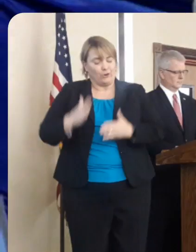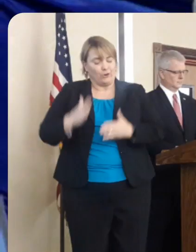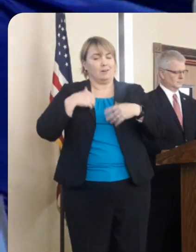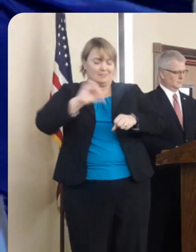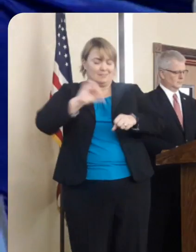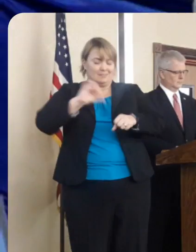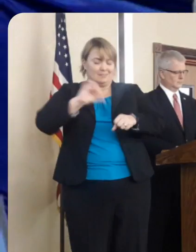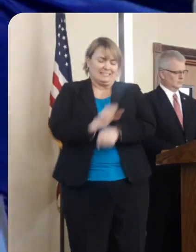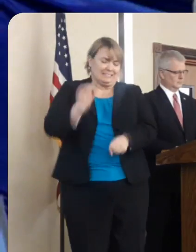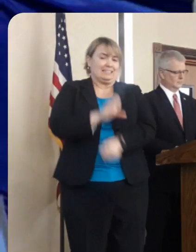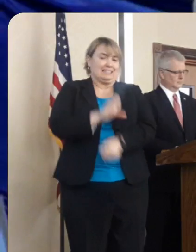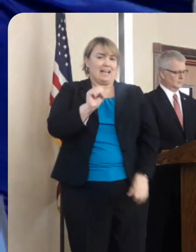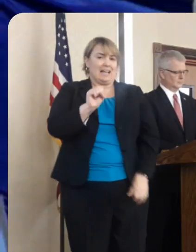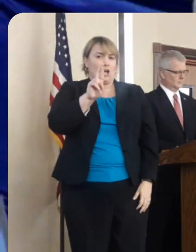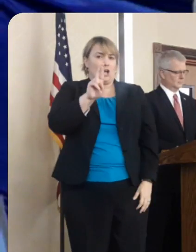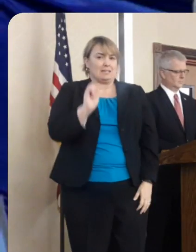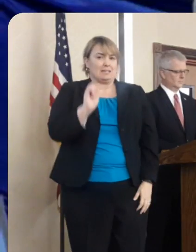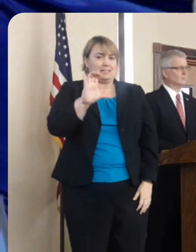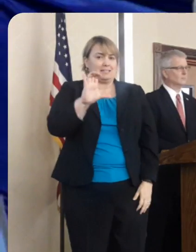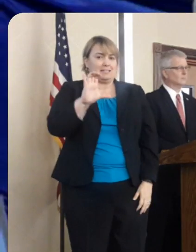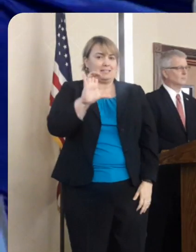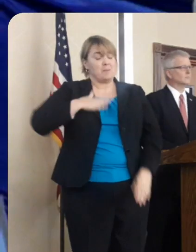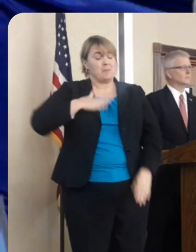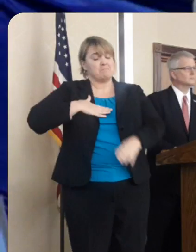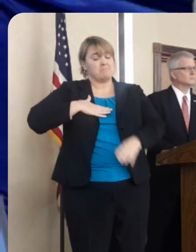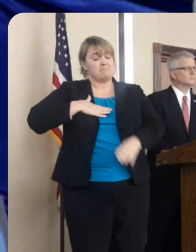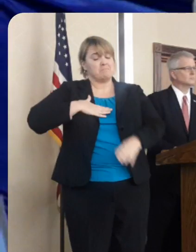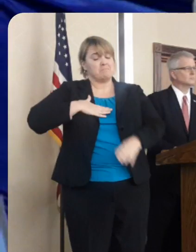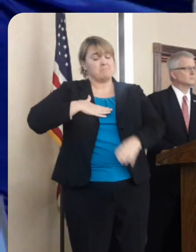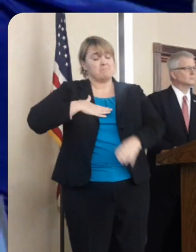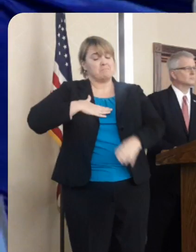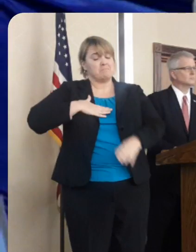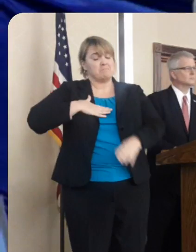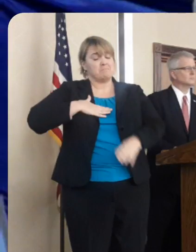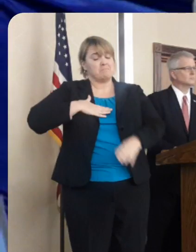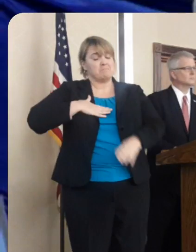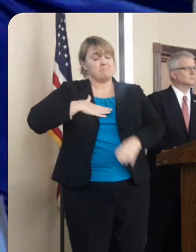district. He is my partner and dear friend, David Alberson.